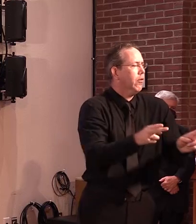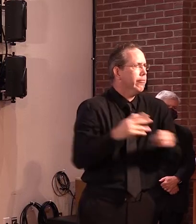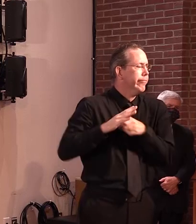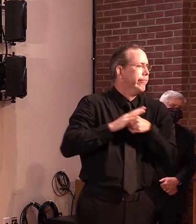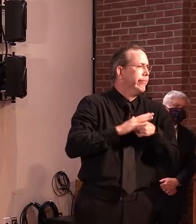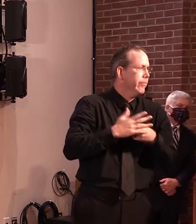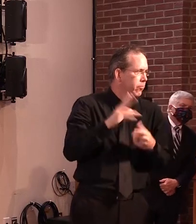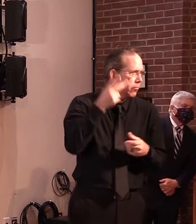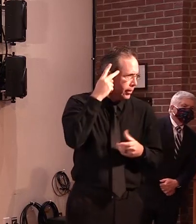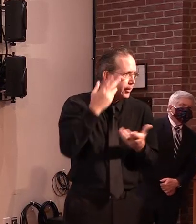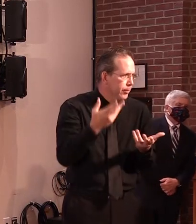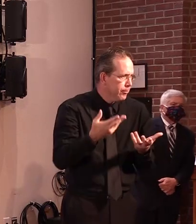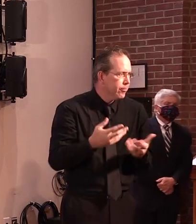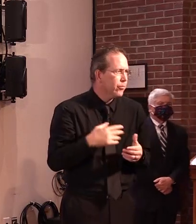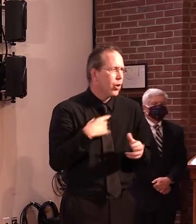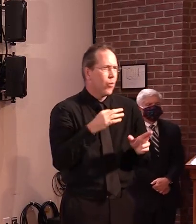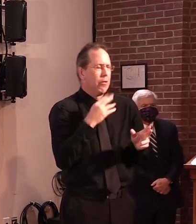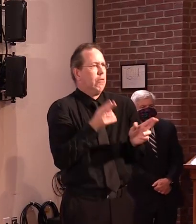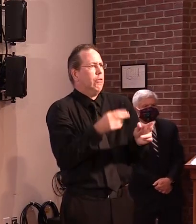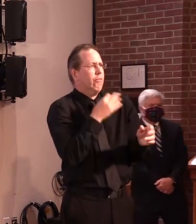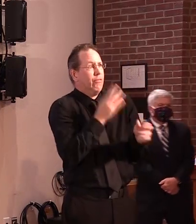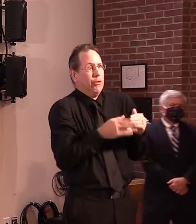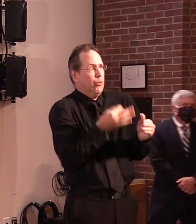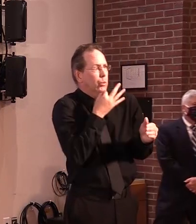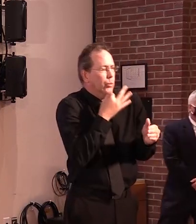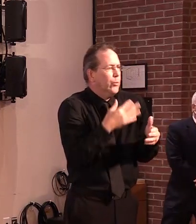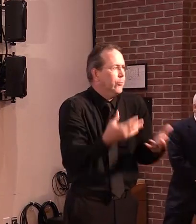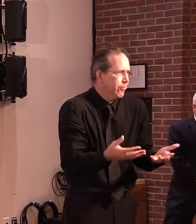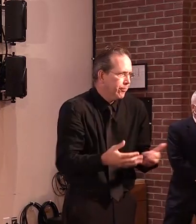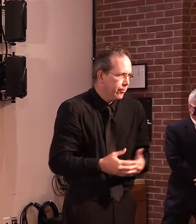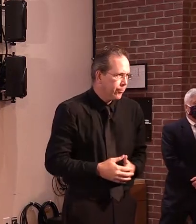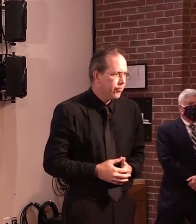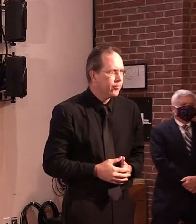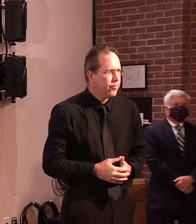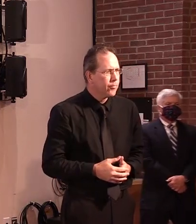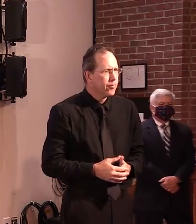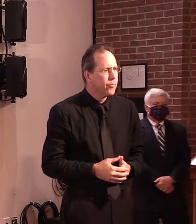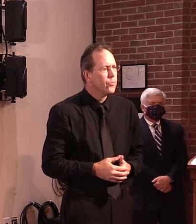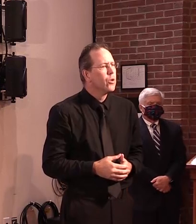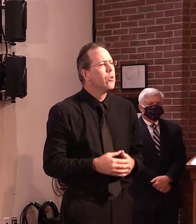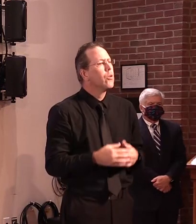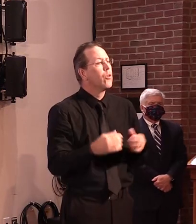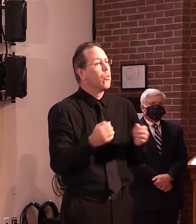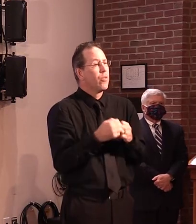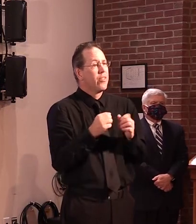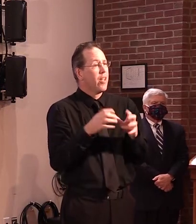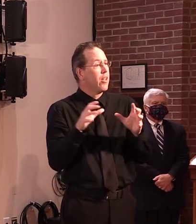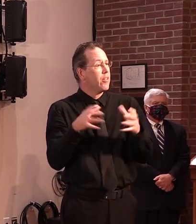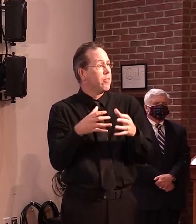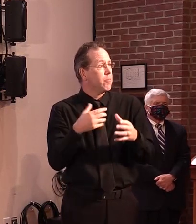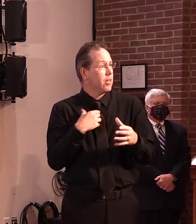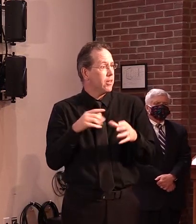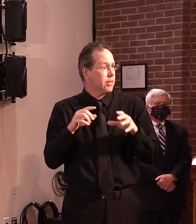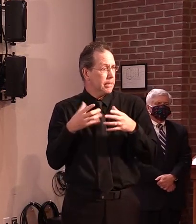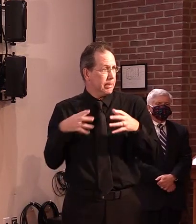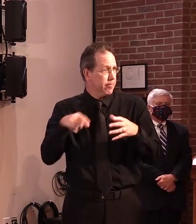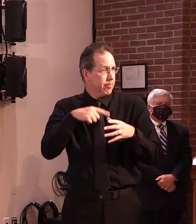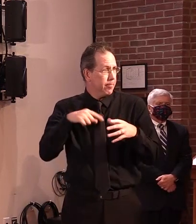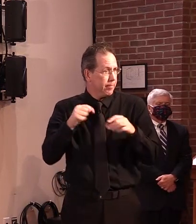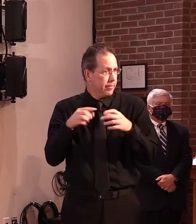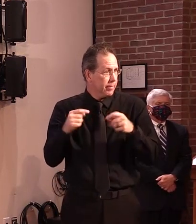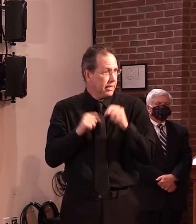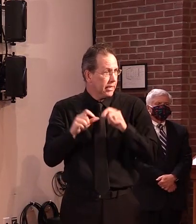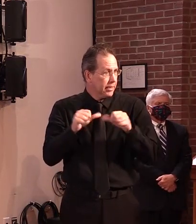truly safe and truly effective? In addition to the Data and Safety Monitoring Board, you have advisory committees to